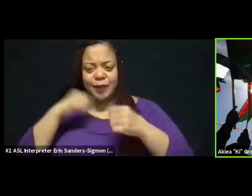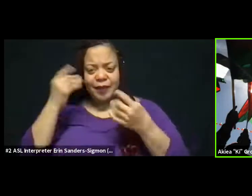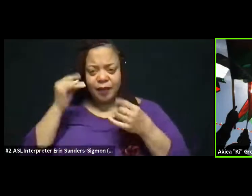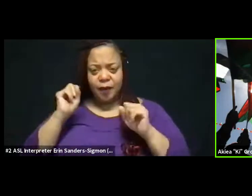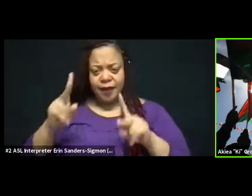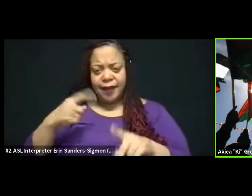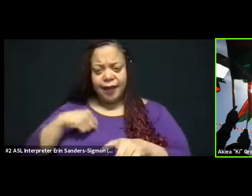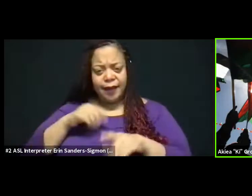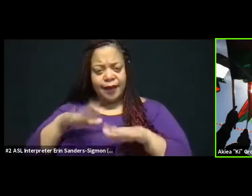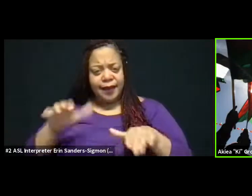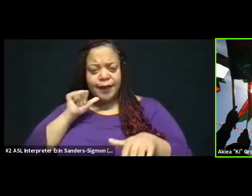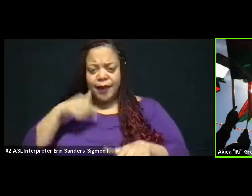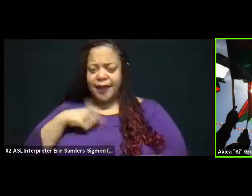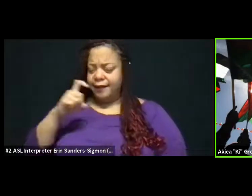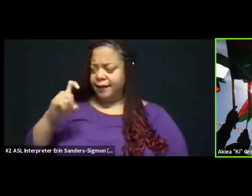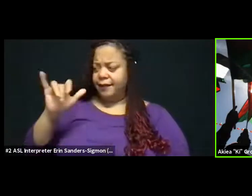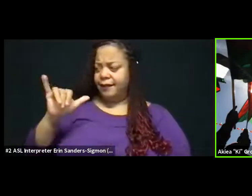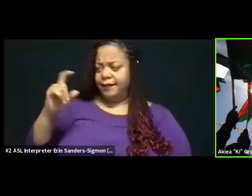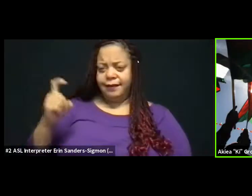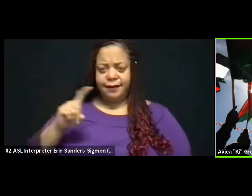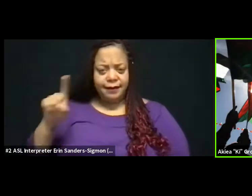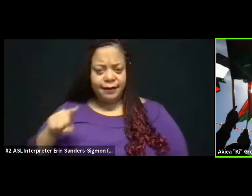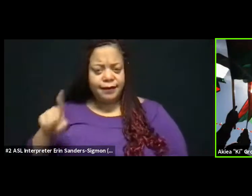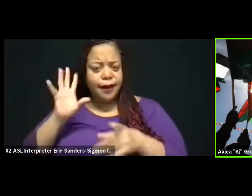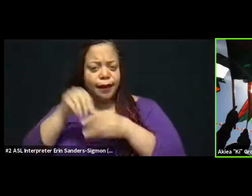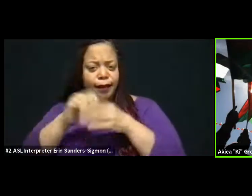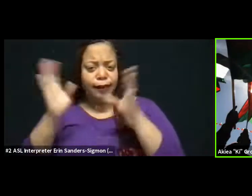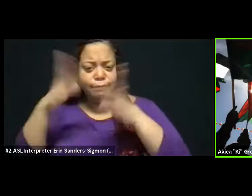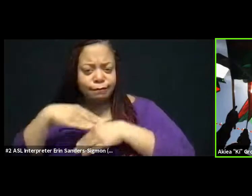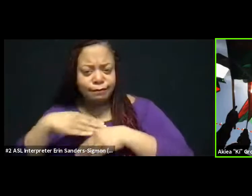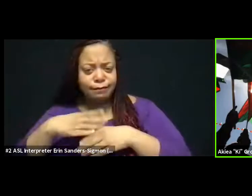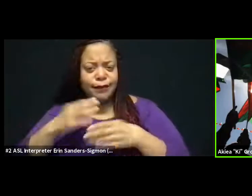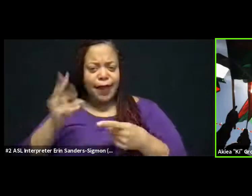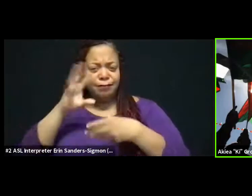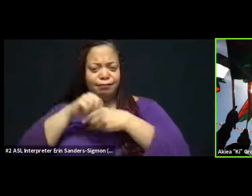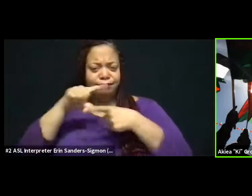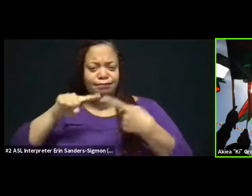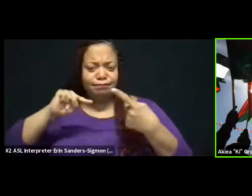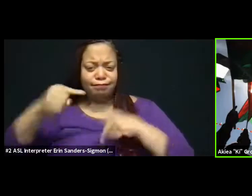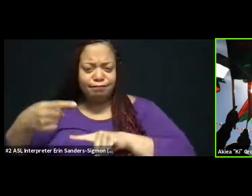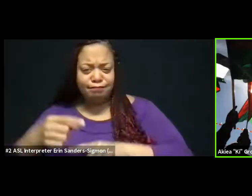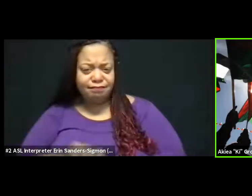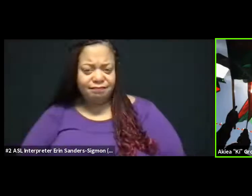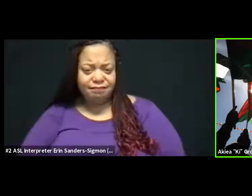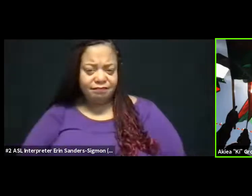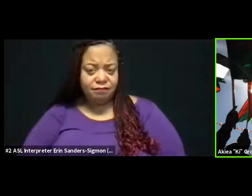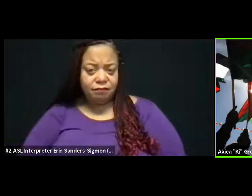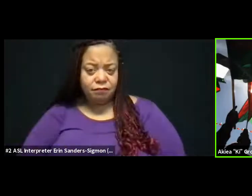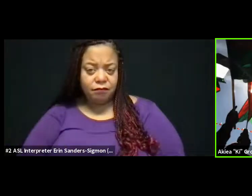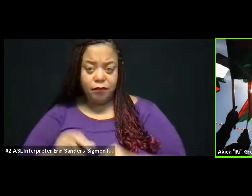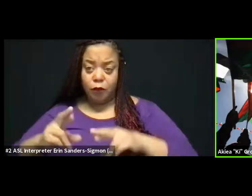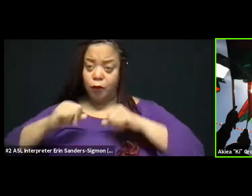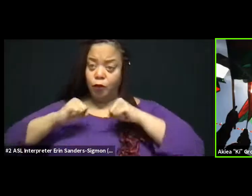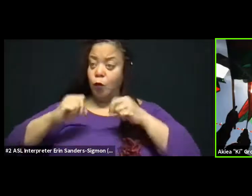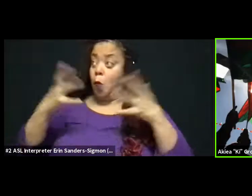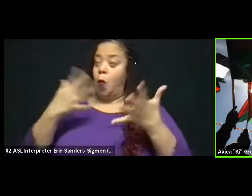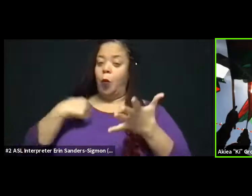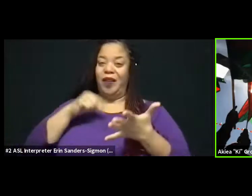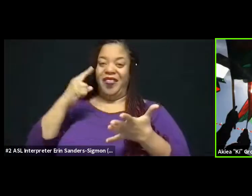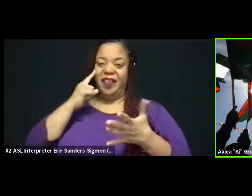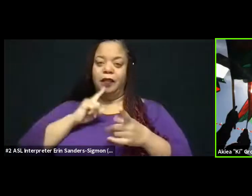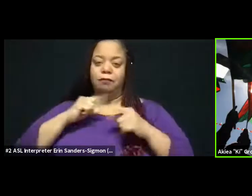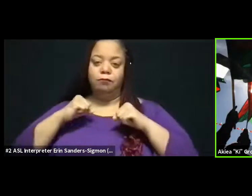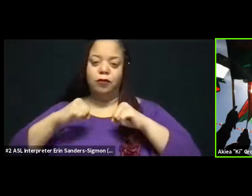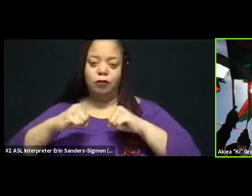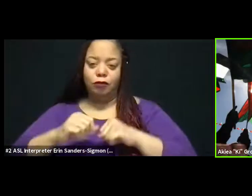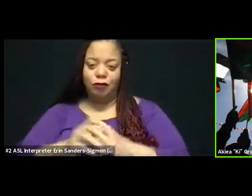trouble. So sometimes we are operating from a place of protection or what we think is protection because we don't want